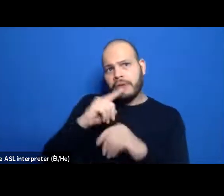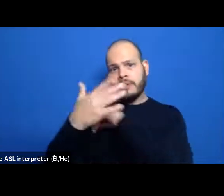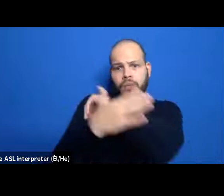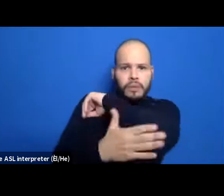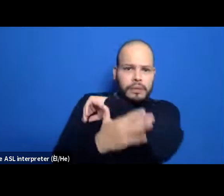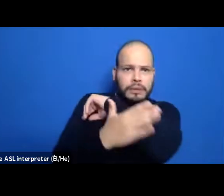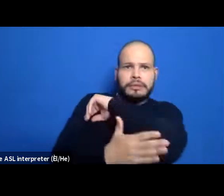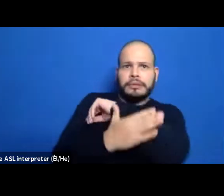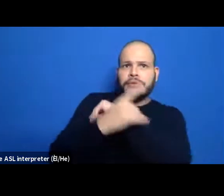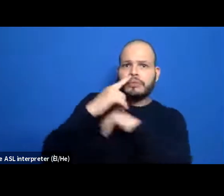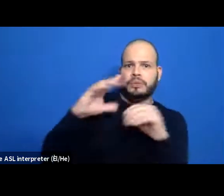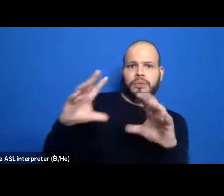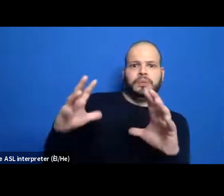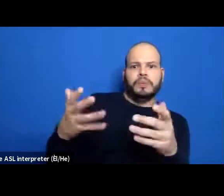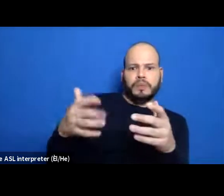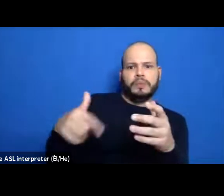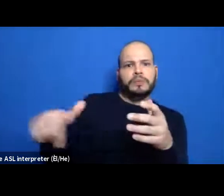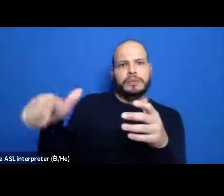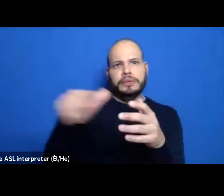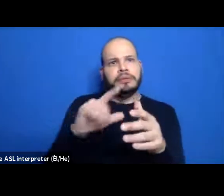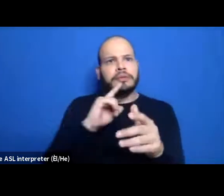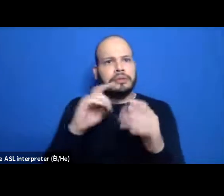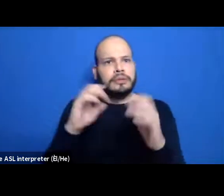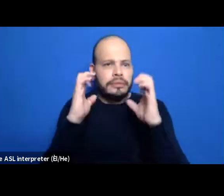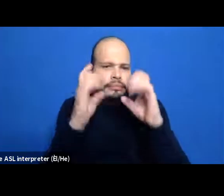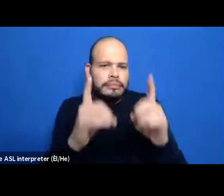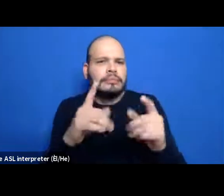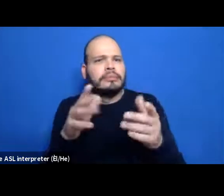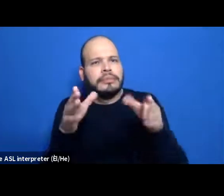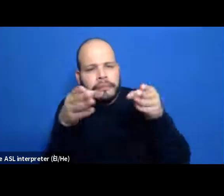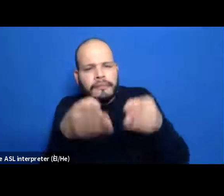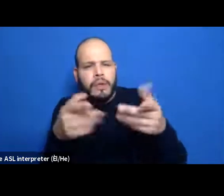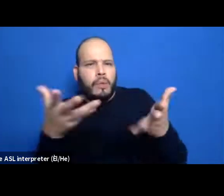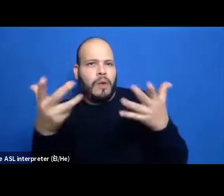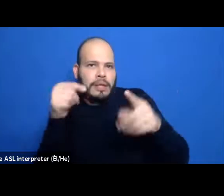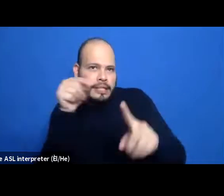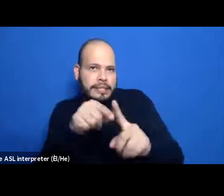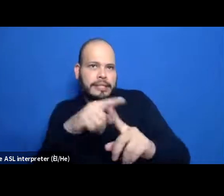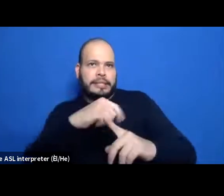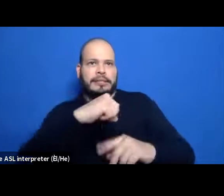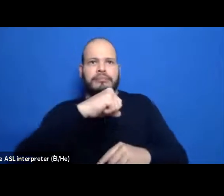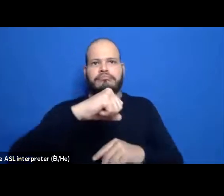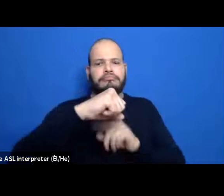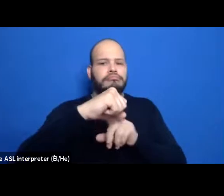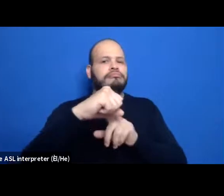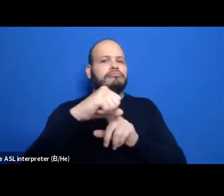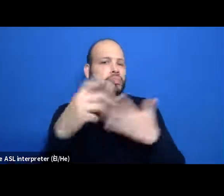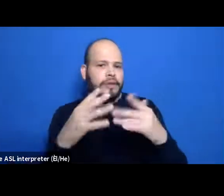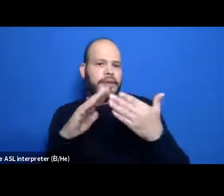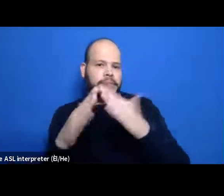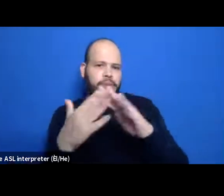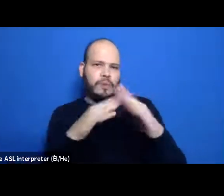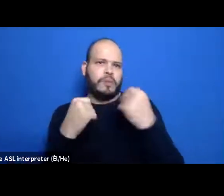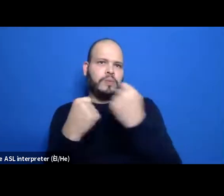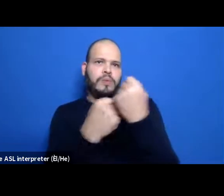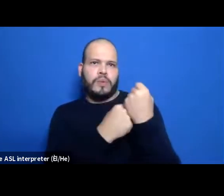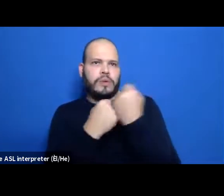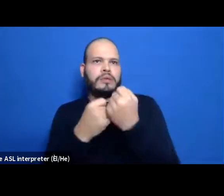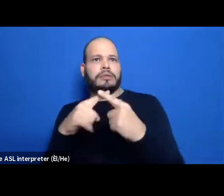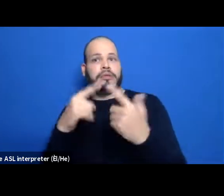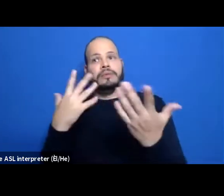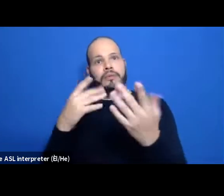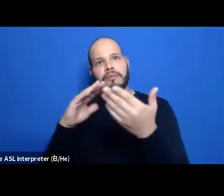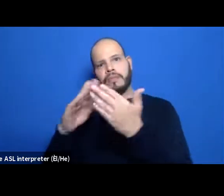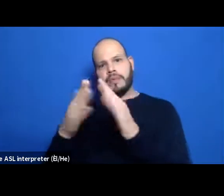international solidarity, and that would respond to the needs of the community. Now, this wasn't an idea that came down or was